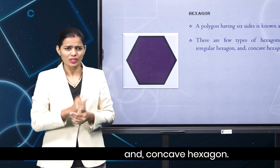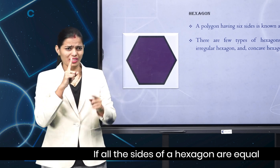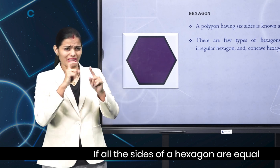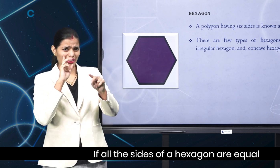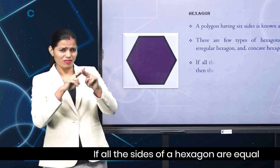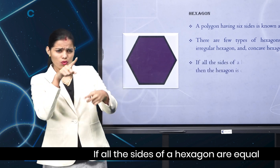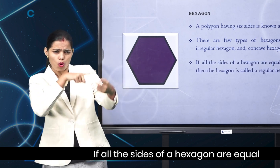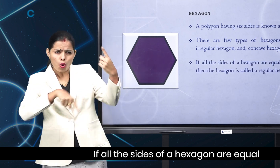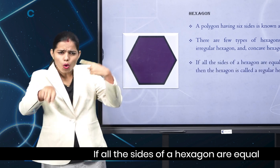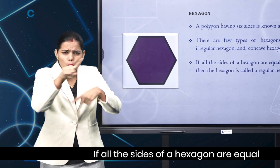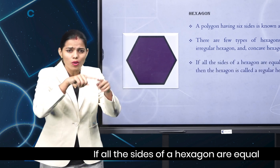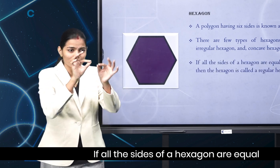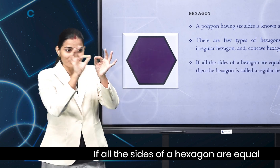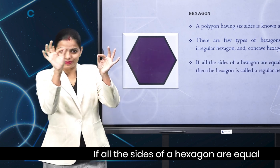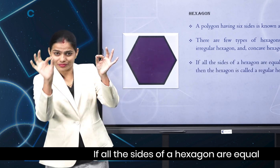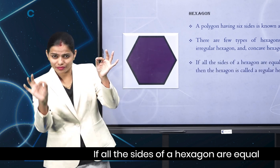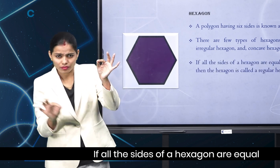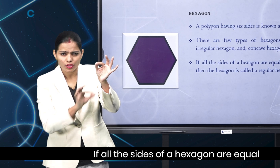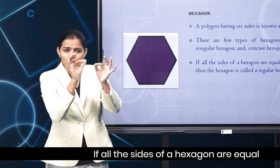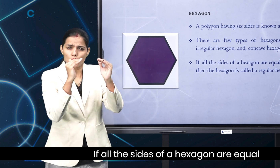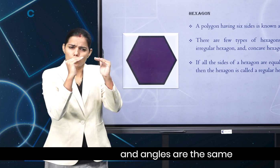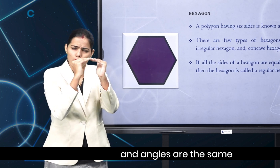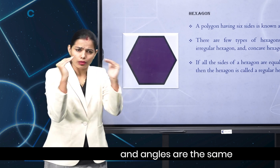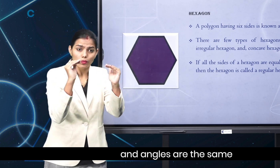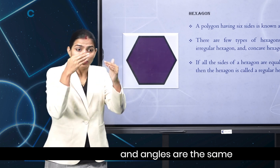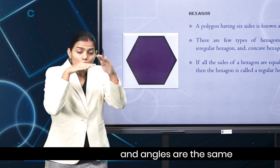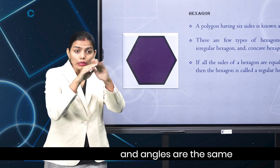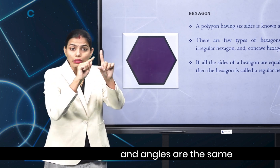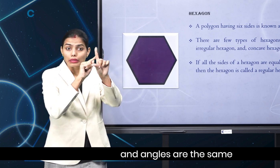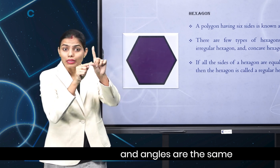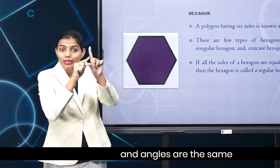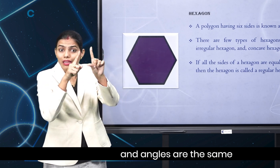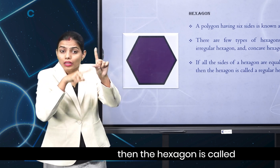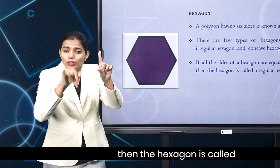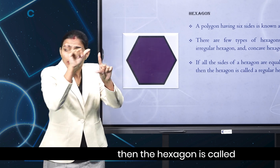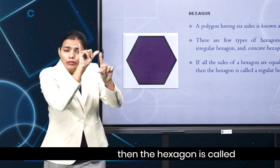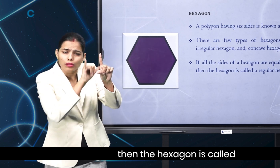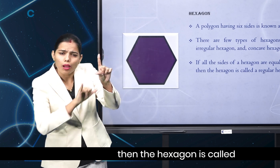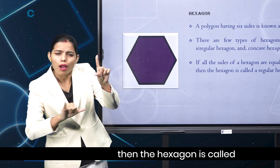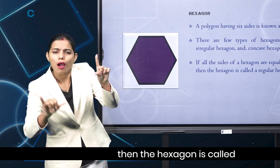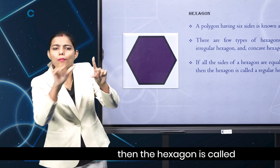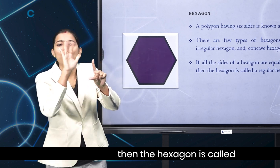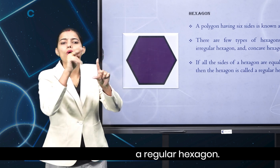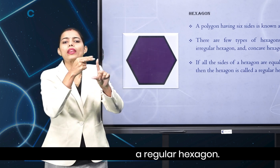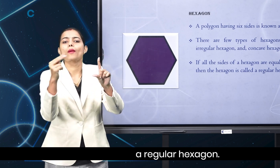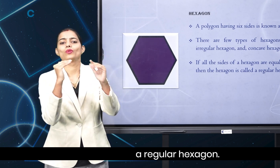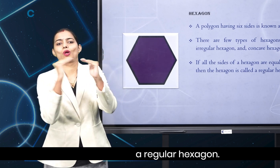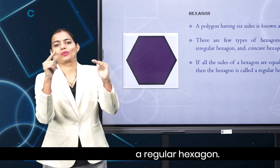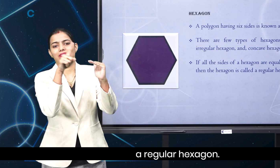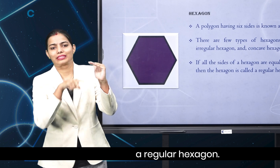If all the sides of hexagon are equal and angles are the same, then the hexagon is called a regular hexagon.